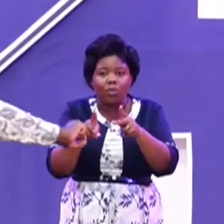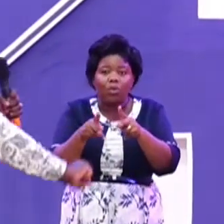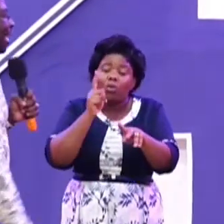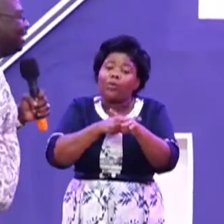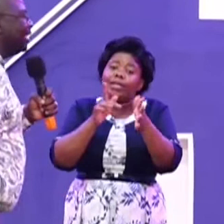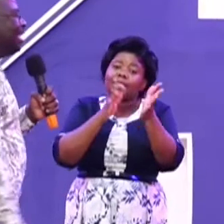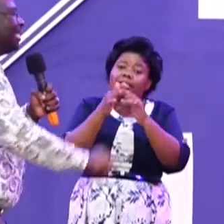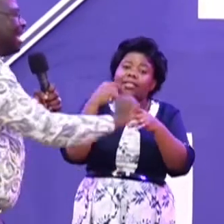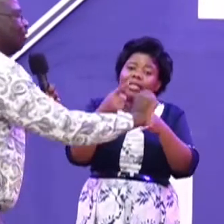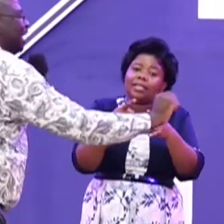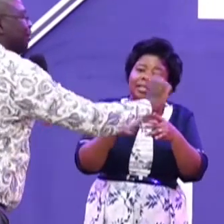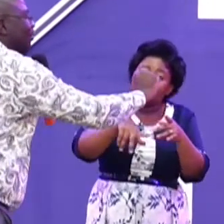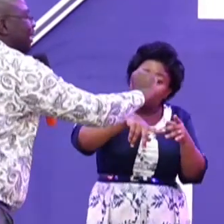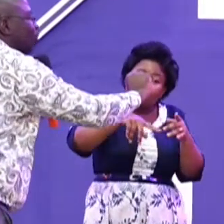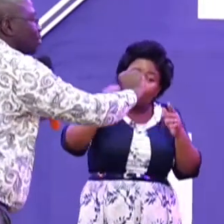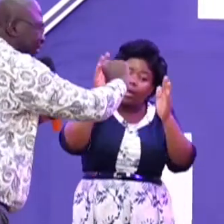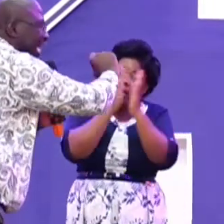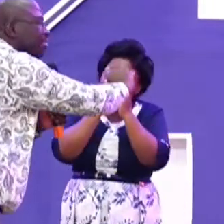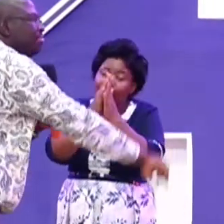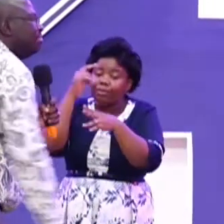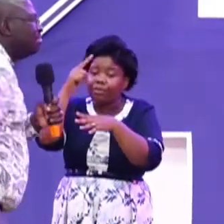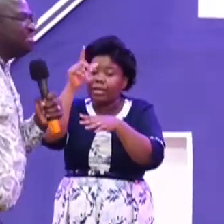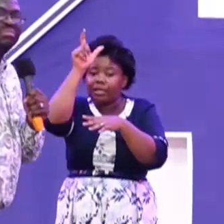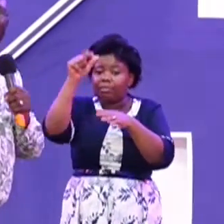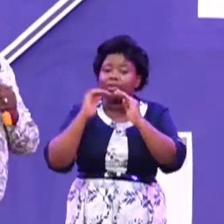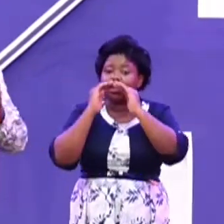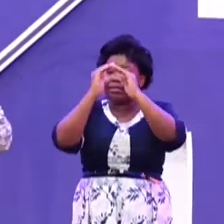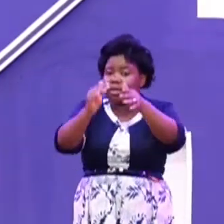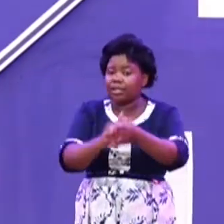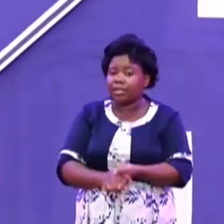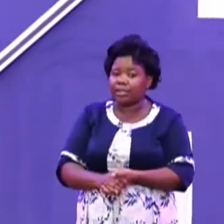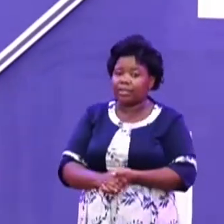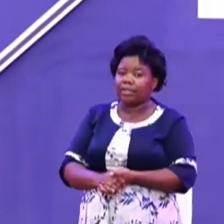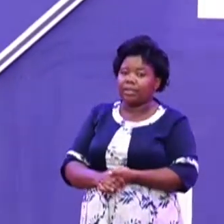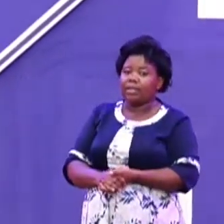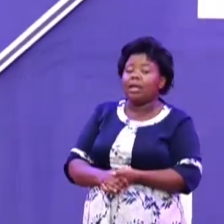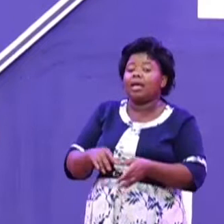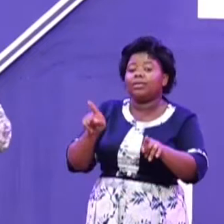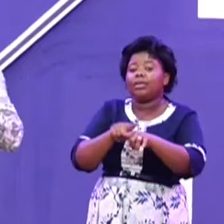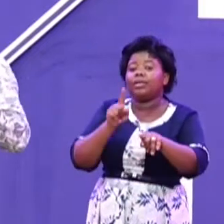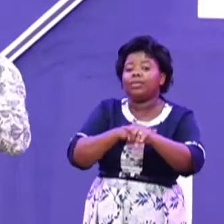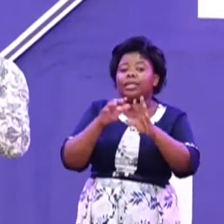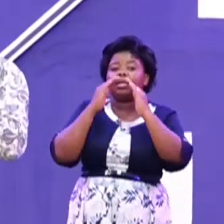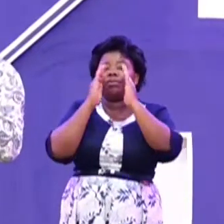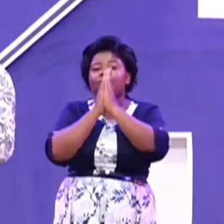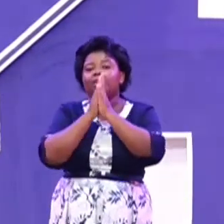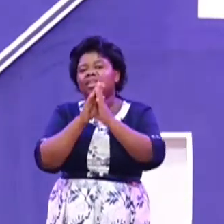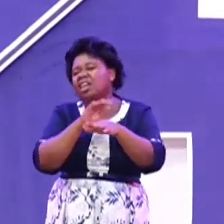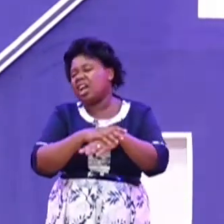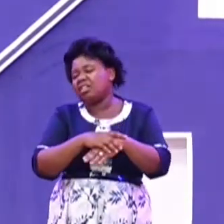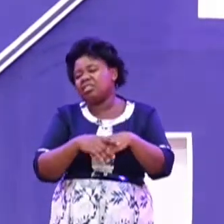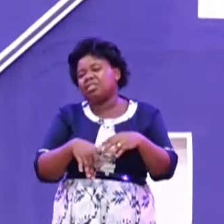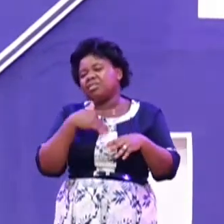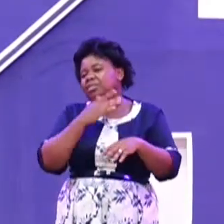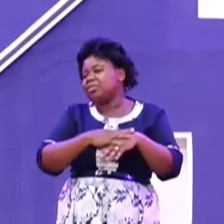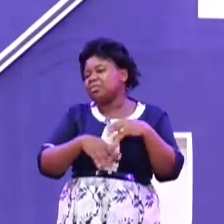Yesu amugamba. Jesus tells him. Gendo sabiro musajjo yo mukisa. Go and pray a blessing for that man. Niwe bakusaba. And even when they pray. Kwa nakuda mwa amina. Even don't